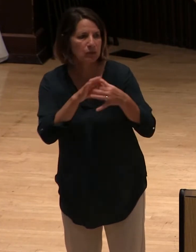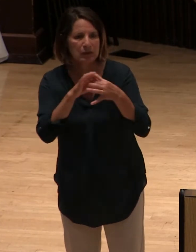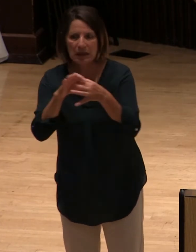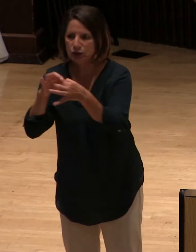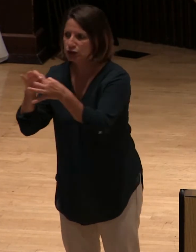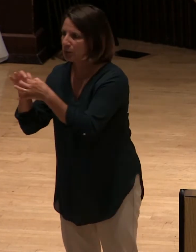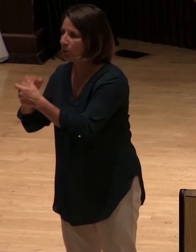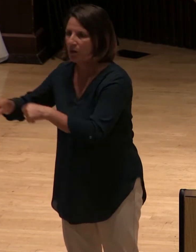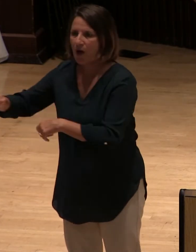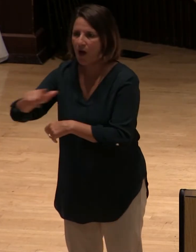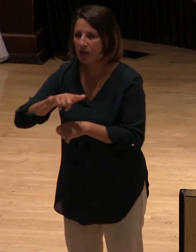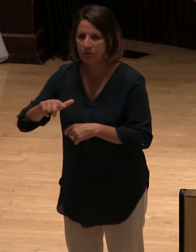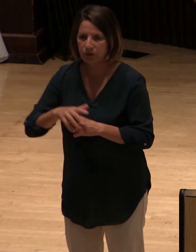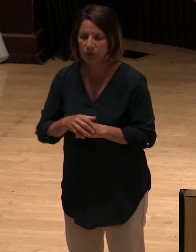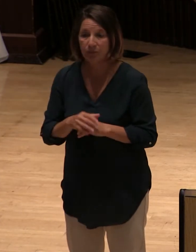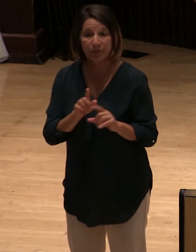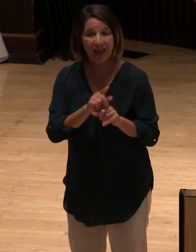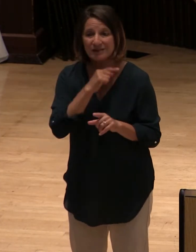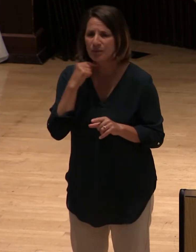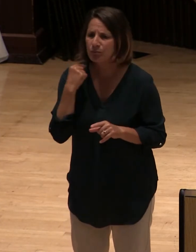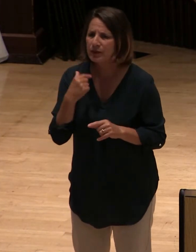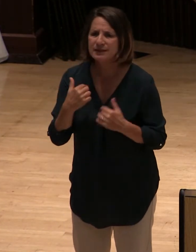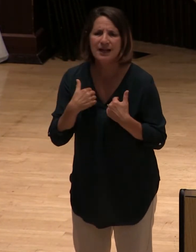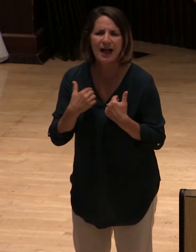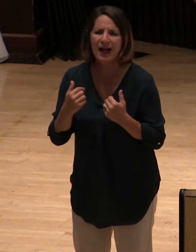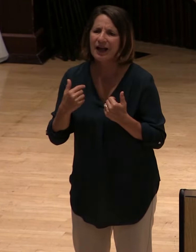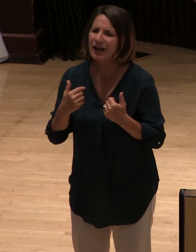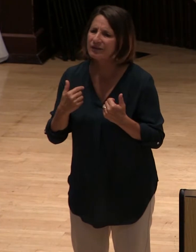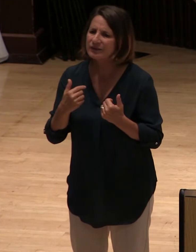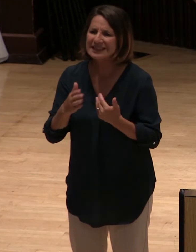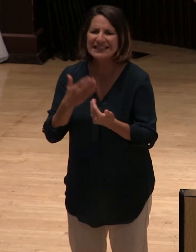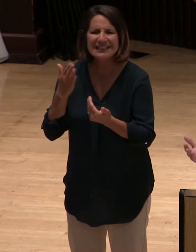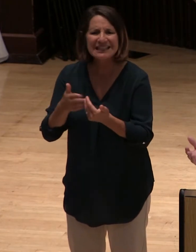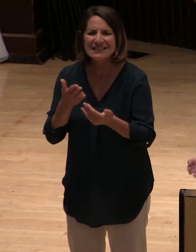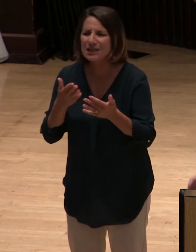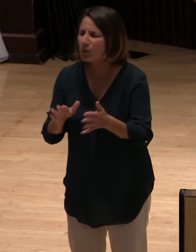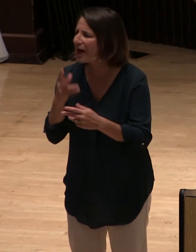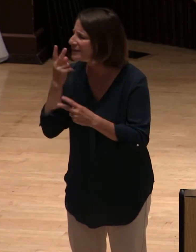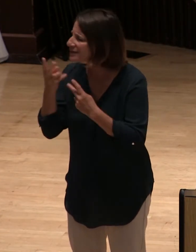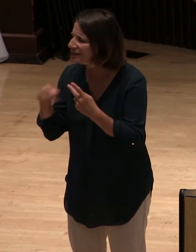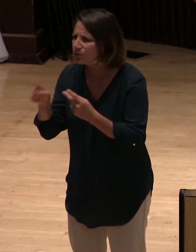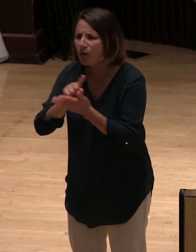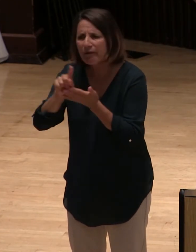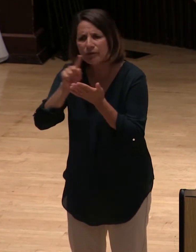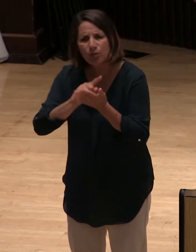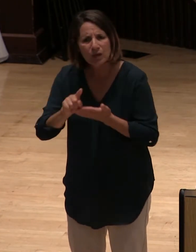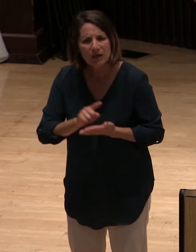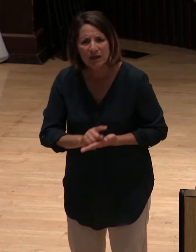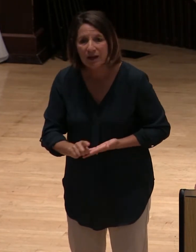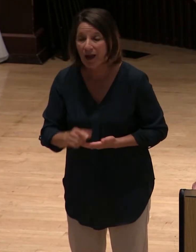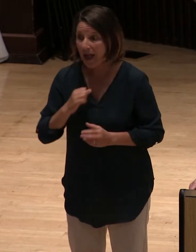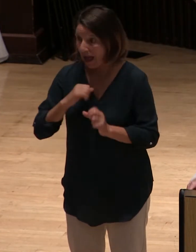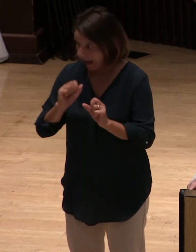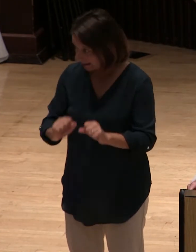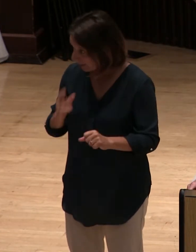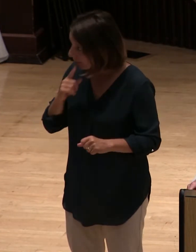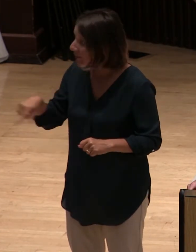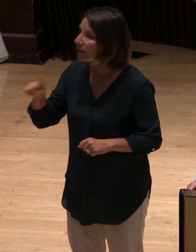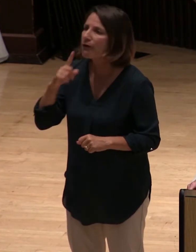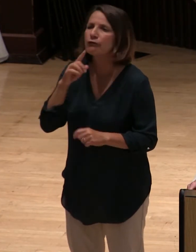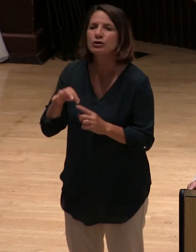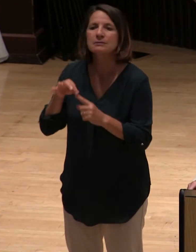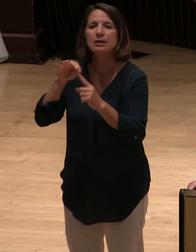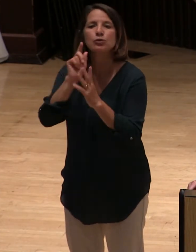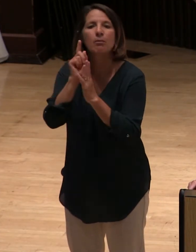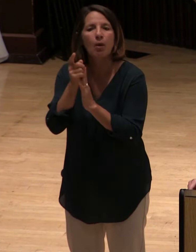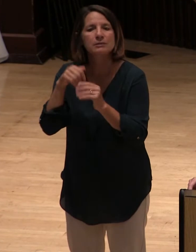As a priest, I have such an easy way to connect. I see you every week. I can be there for special moments